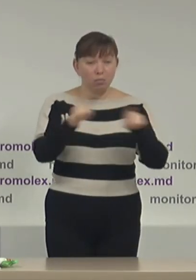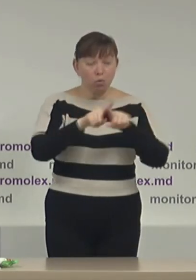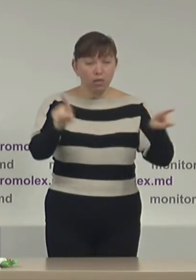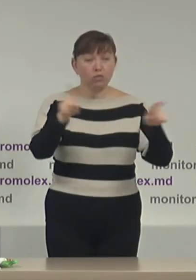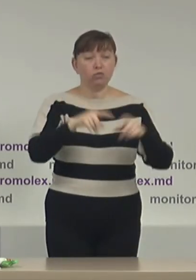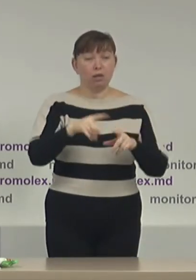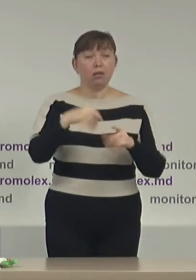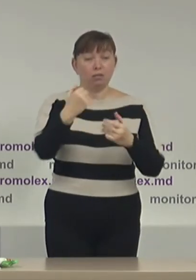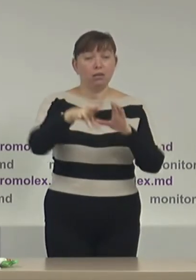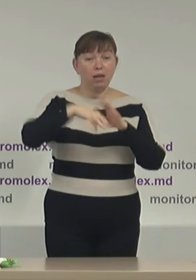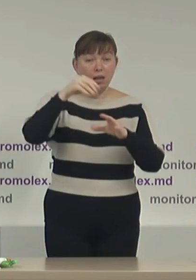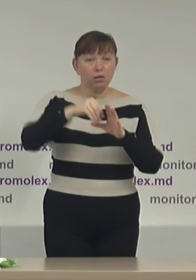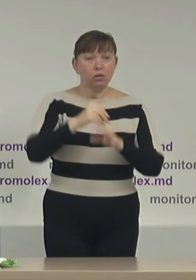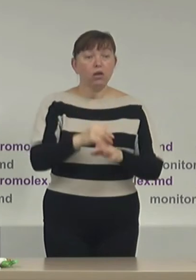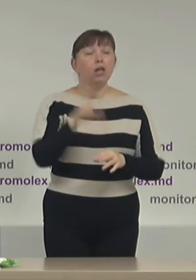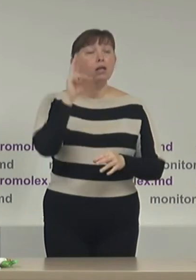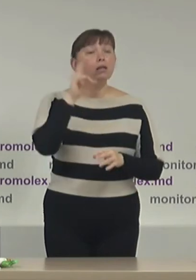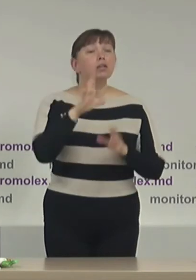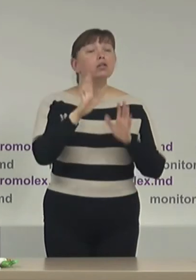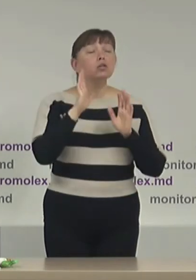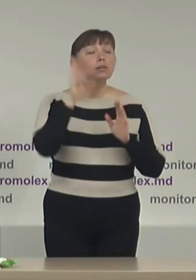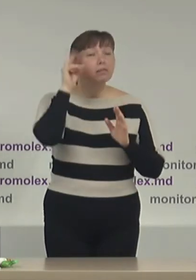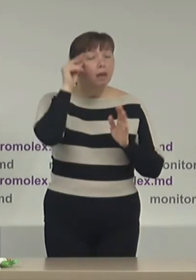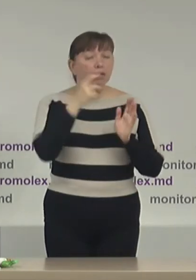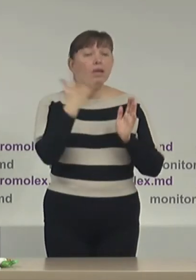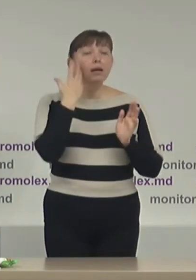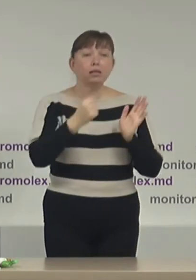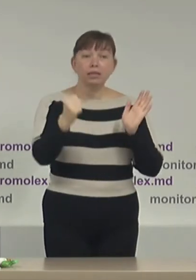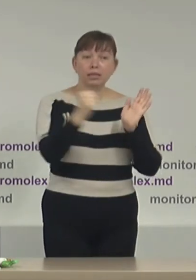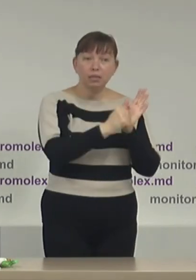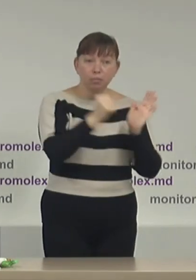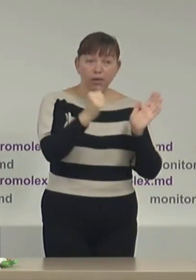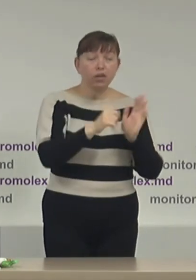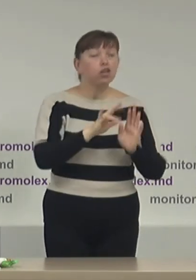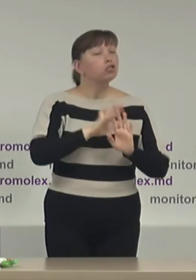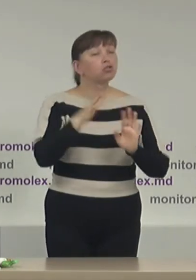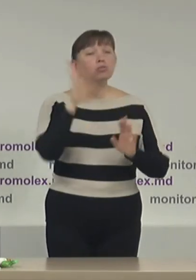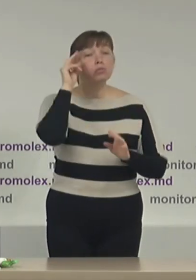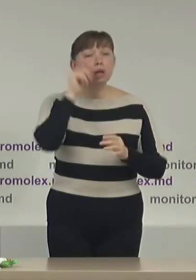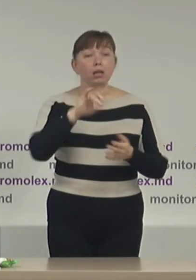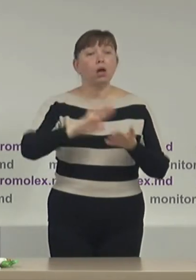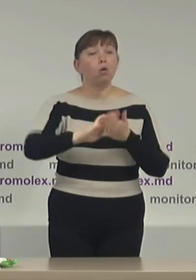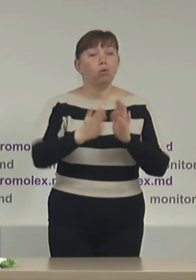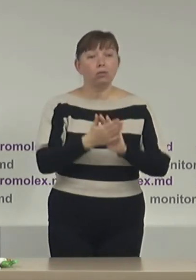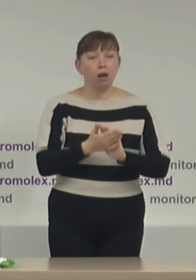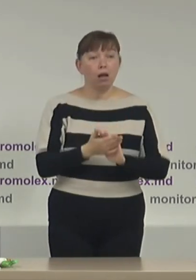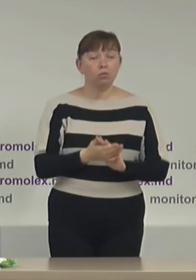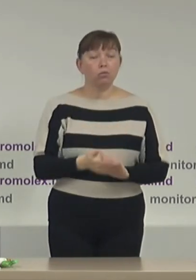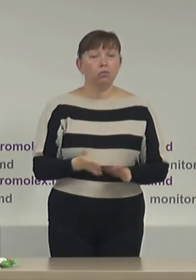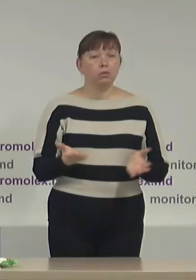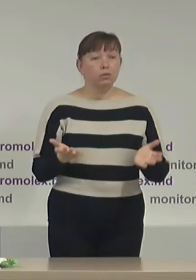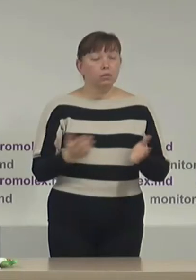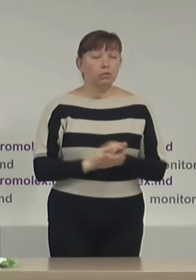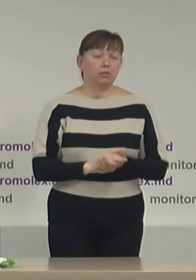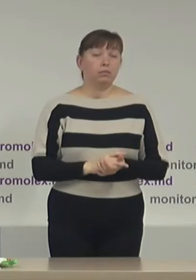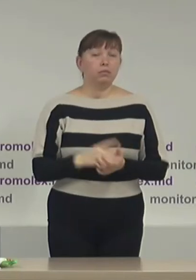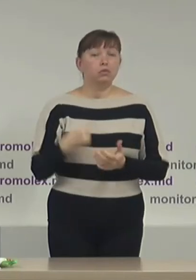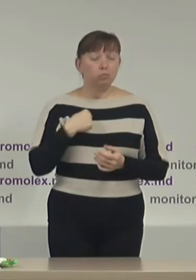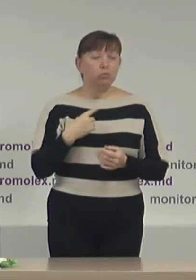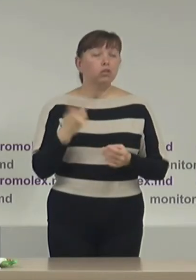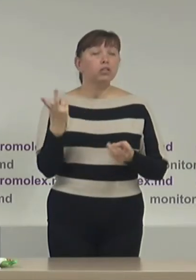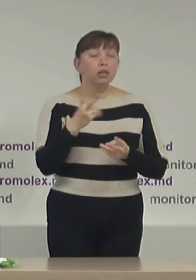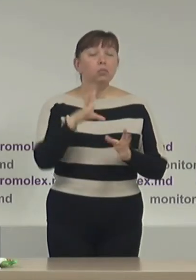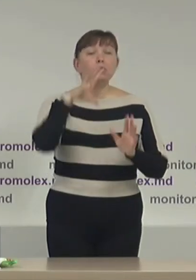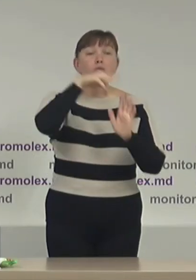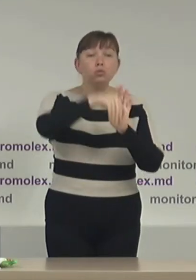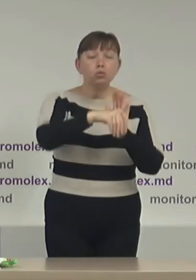state in the advertising electoral materials the date of printing and not the date of contract.